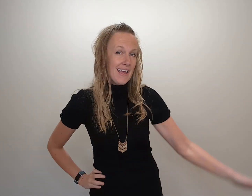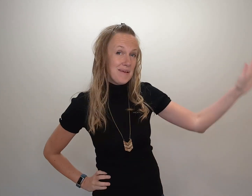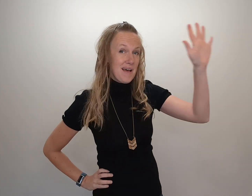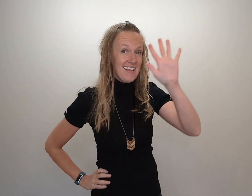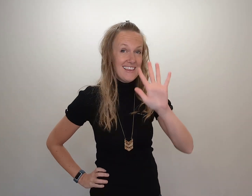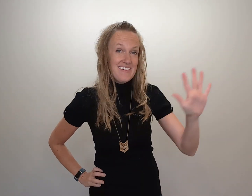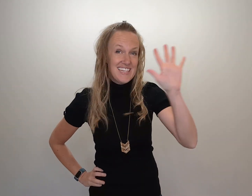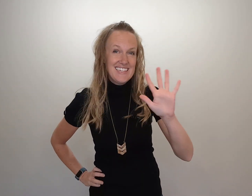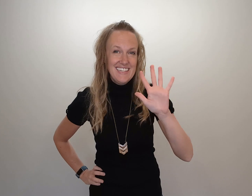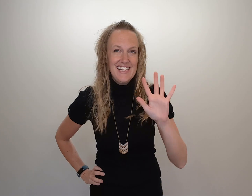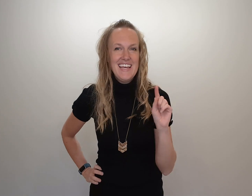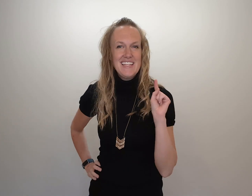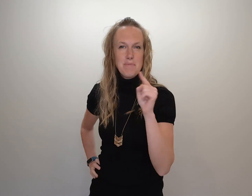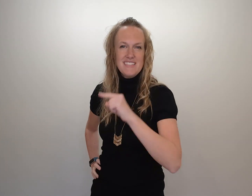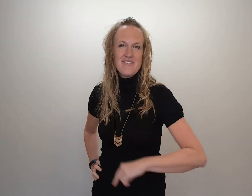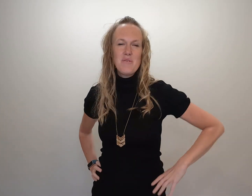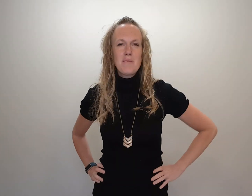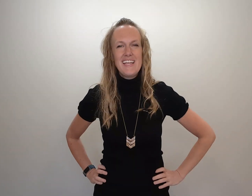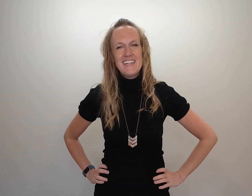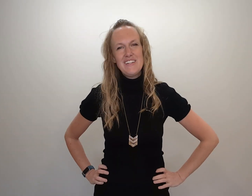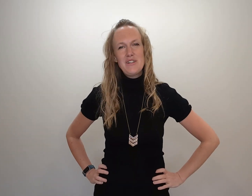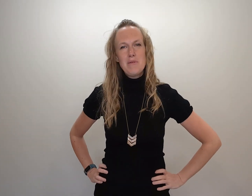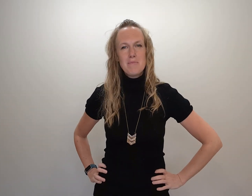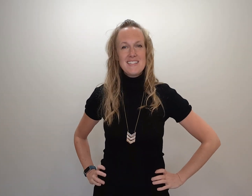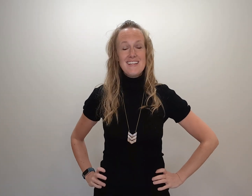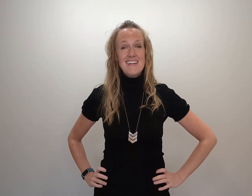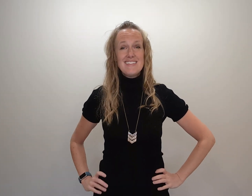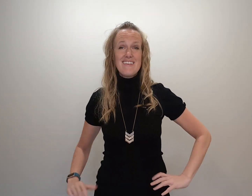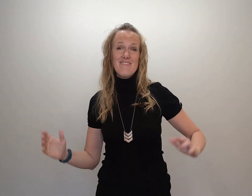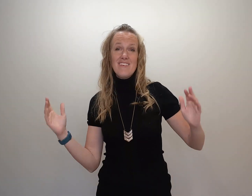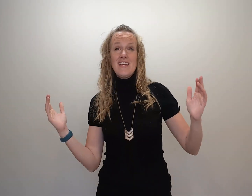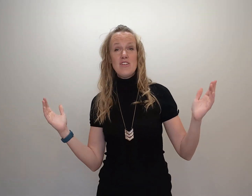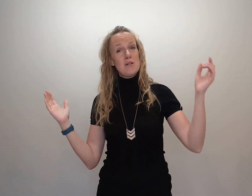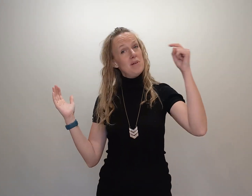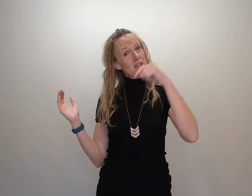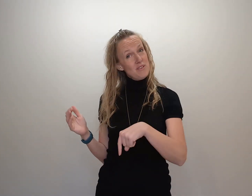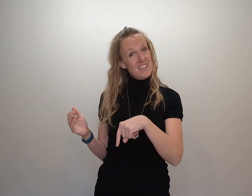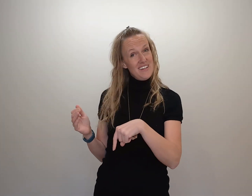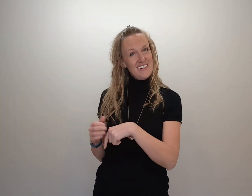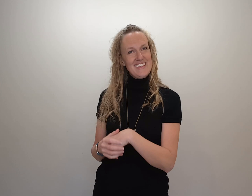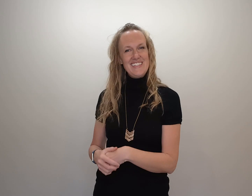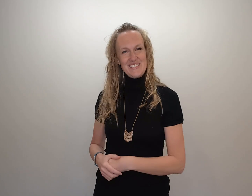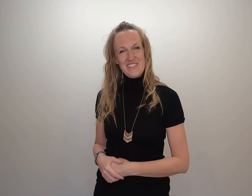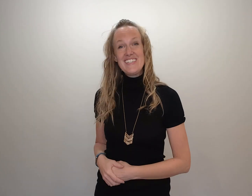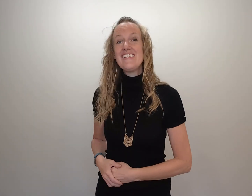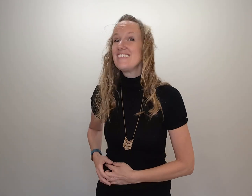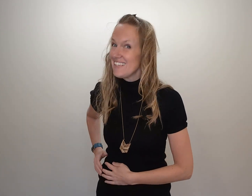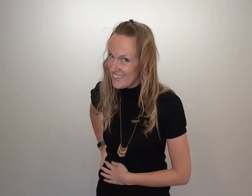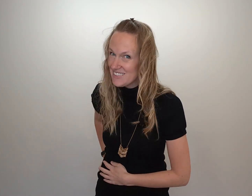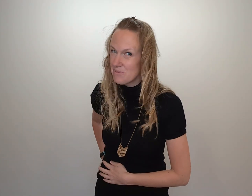am left-handed. That means if you are right-handed, you're going to mirror my signs. And if you look below the video in the description, there's a link to print